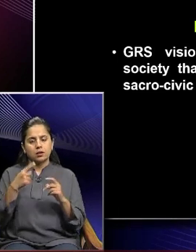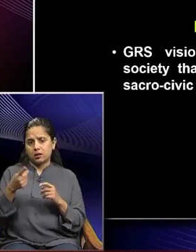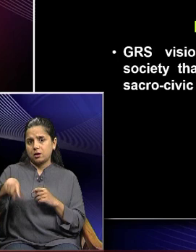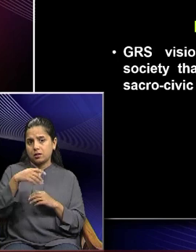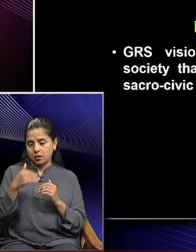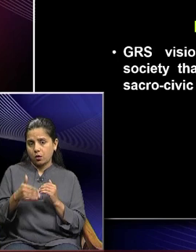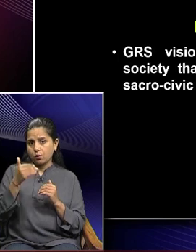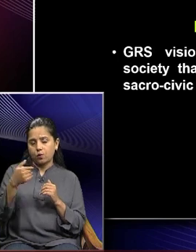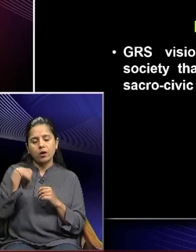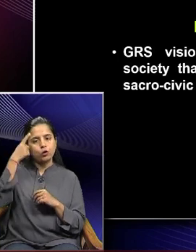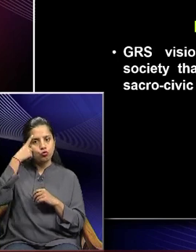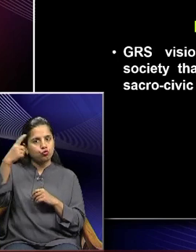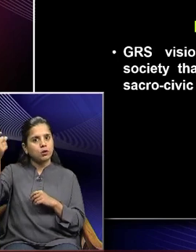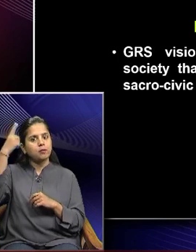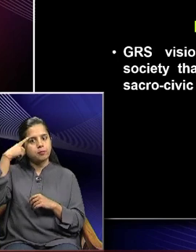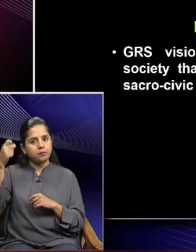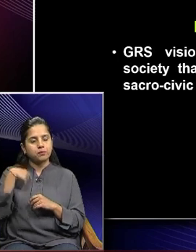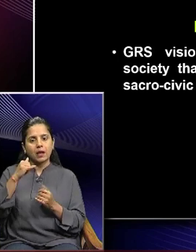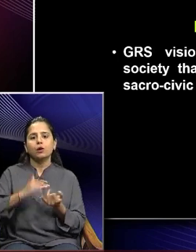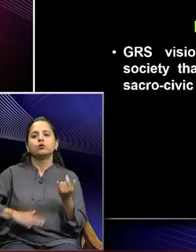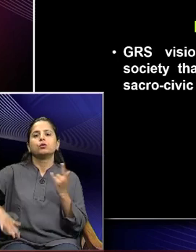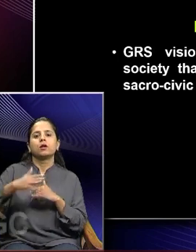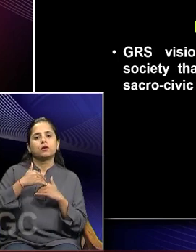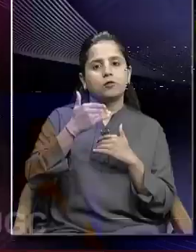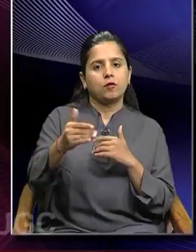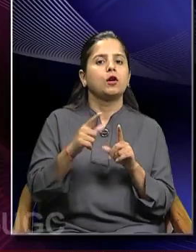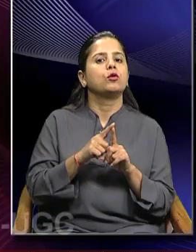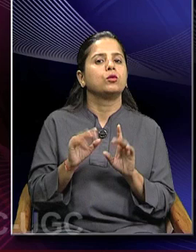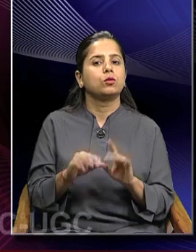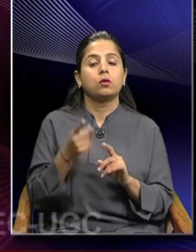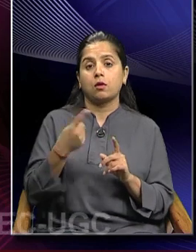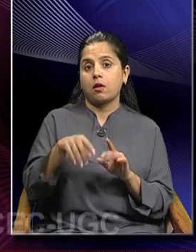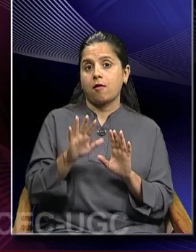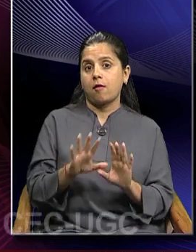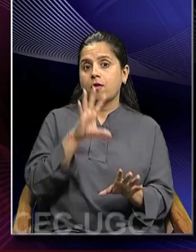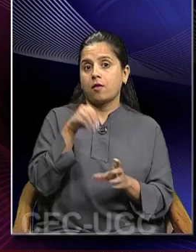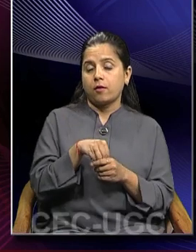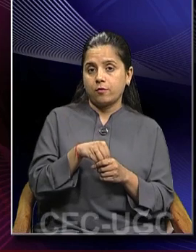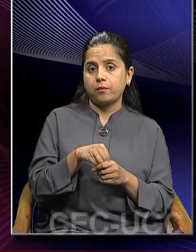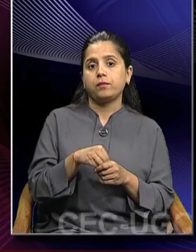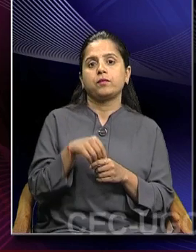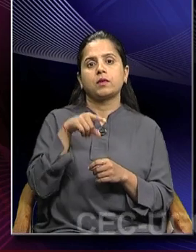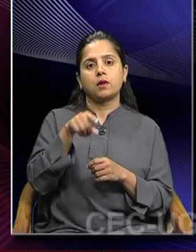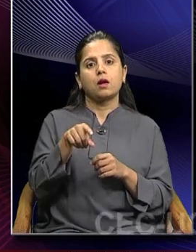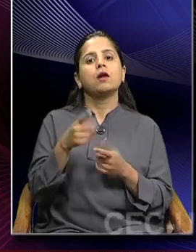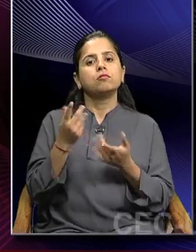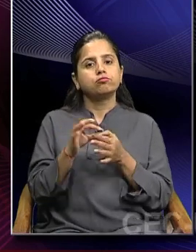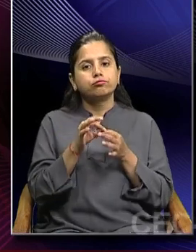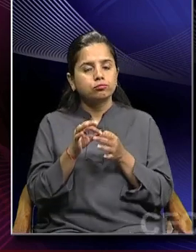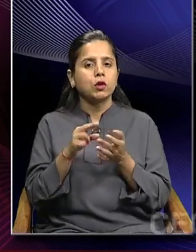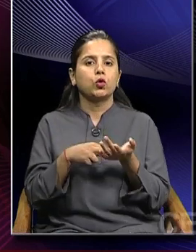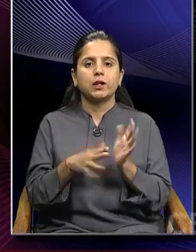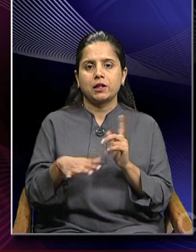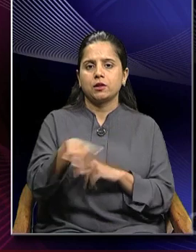to dream of a society which is having which is harmonic in nature, and it is